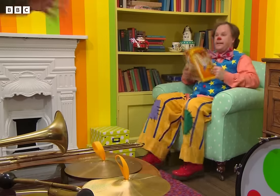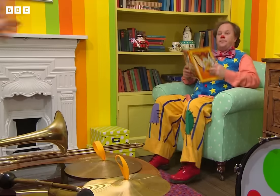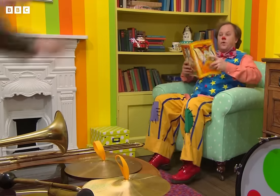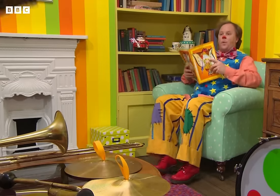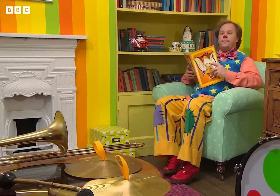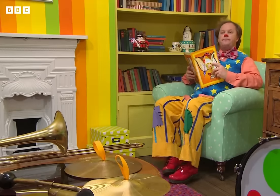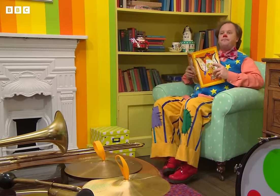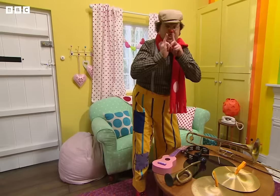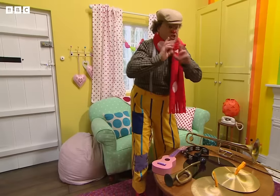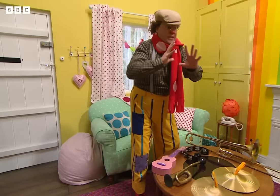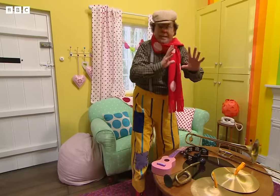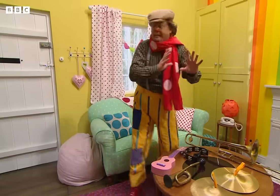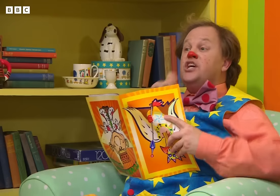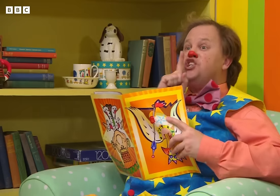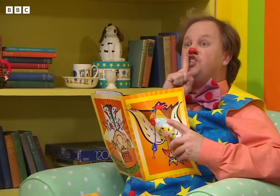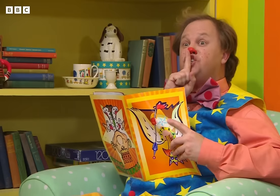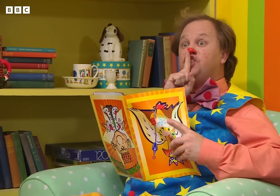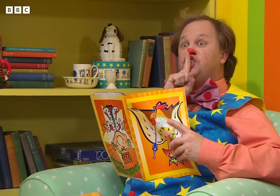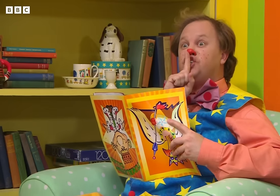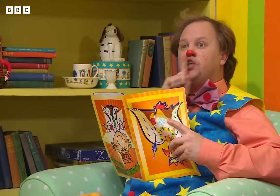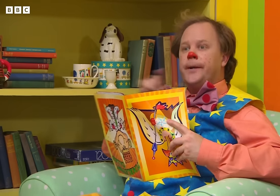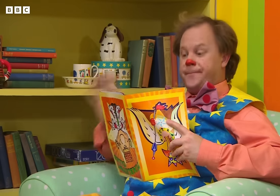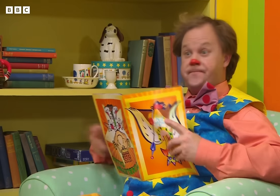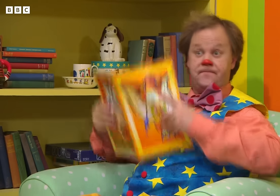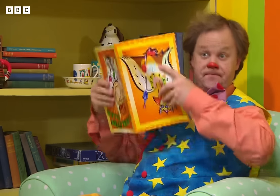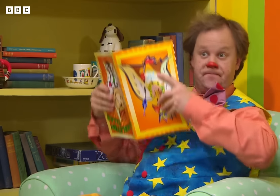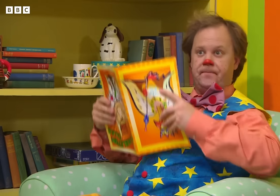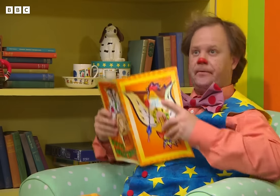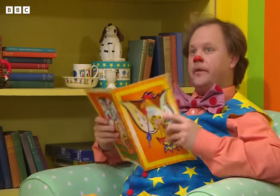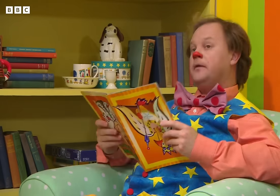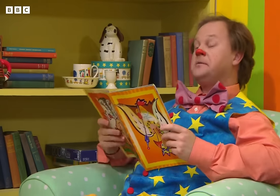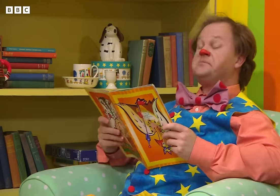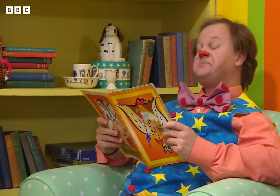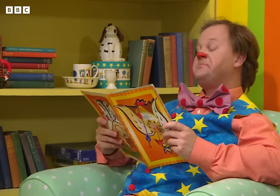Shh. Shh.